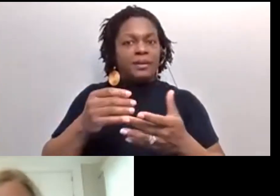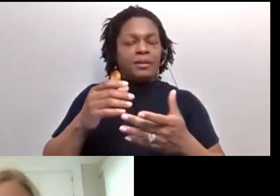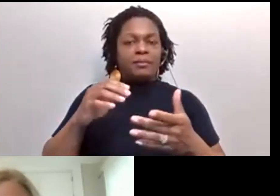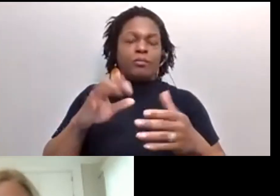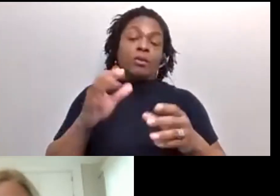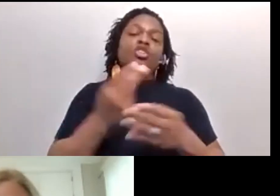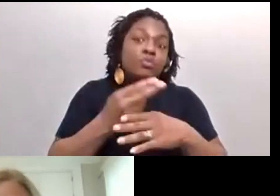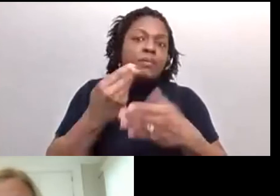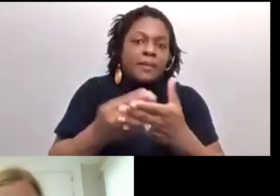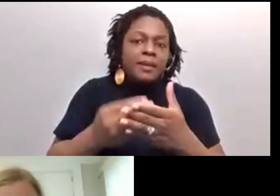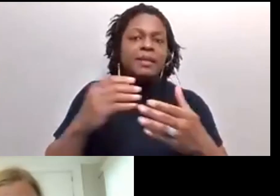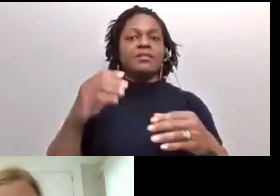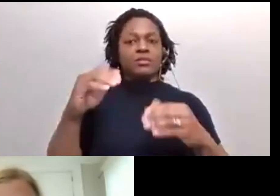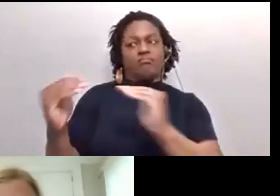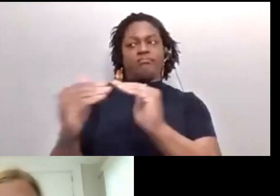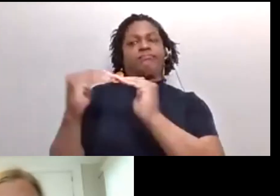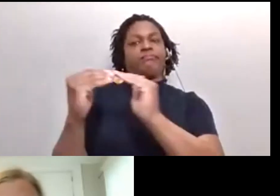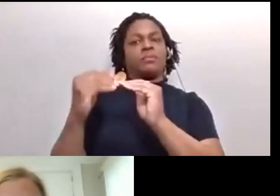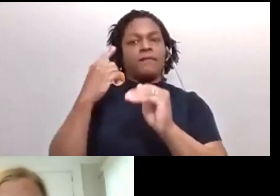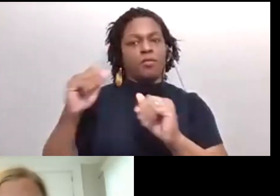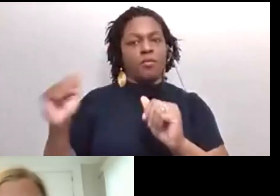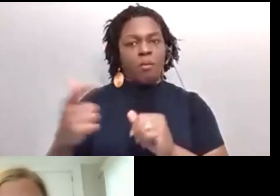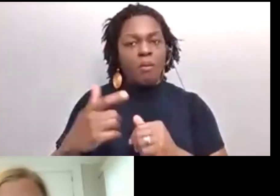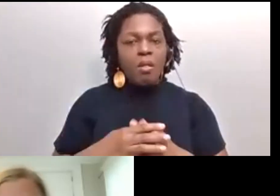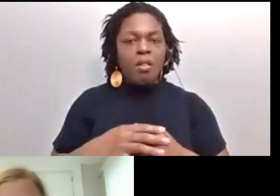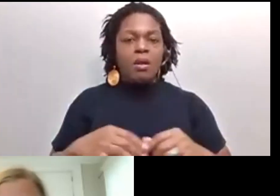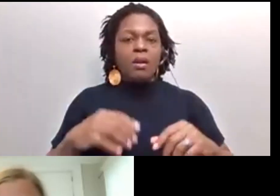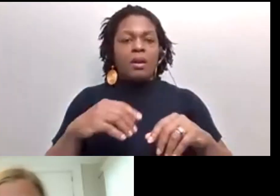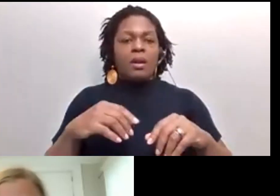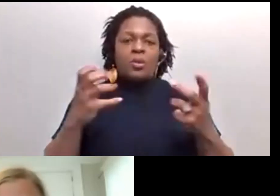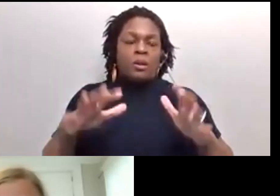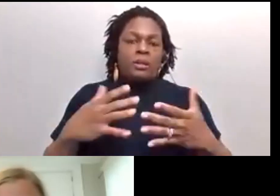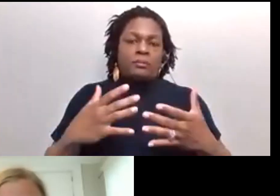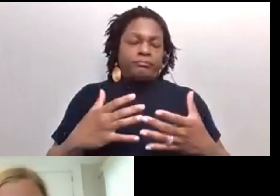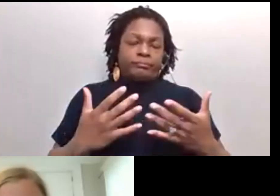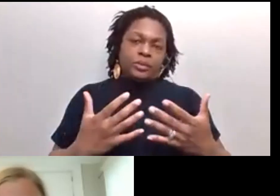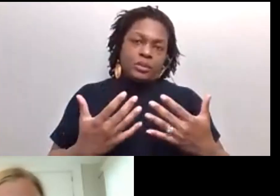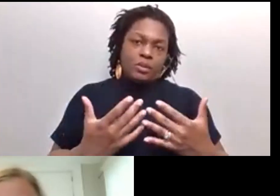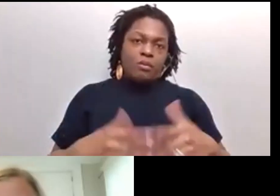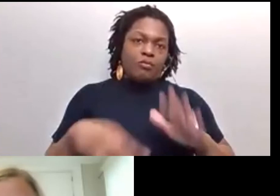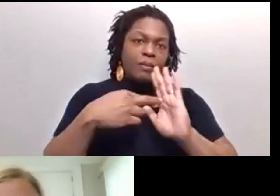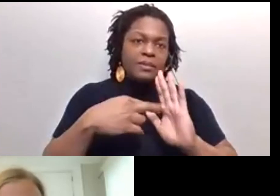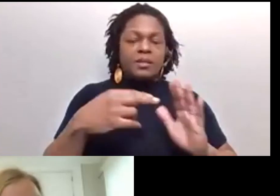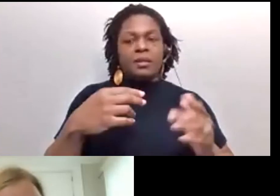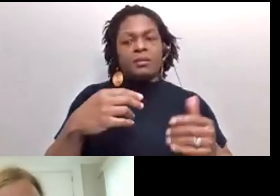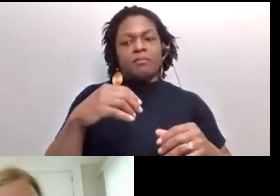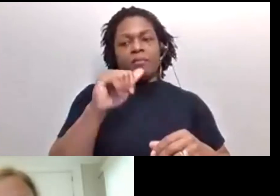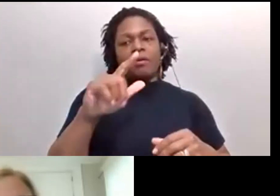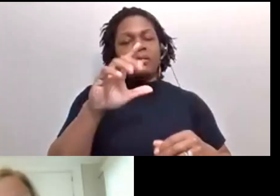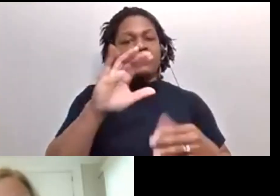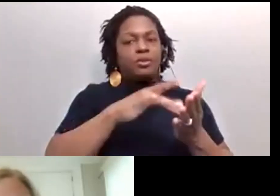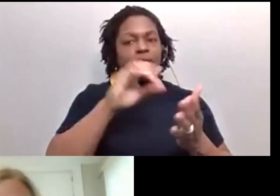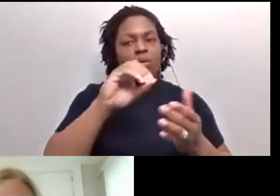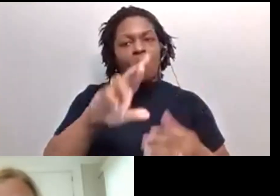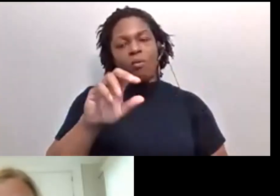enhanced federal FMAP bump. I don't want to speak for, Allison or OAAS, but I don't know if there might be